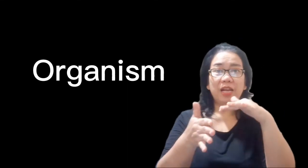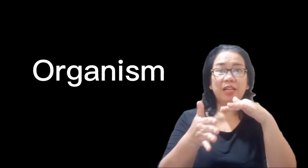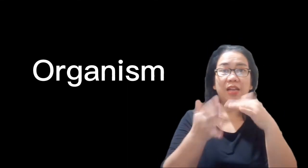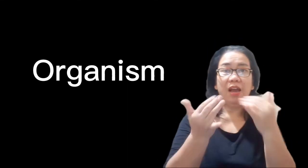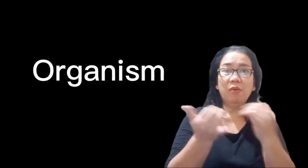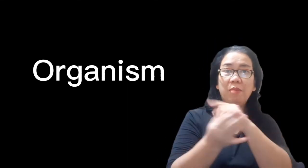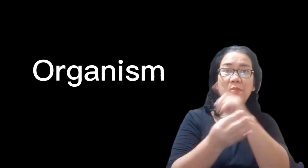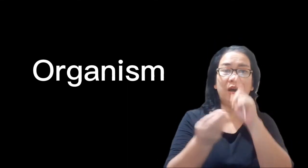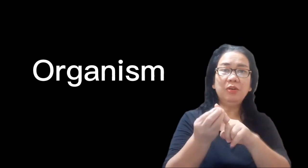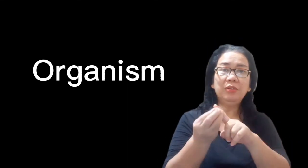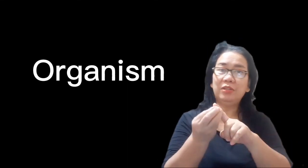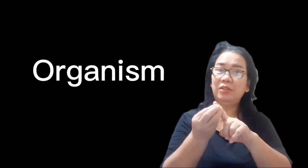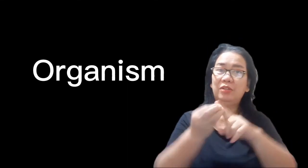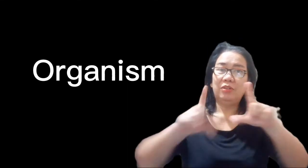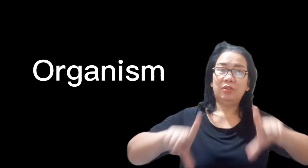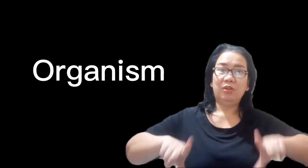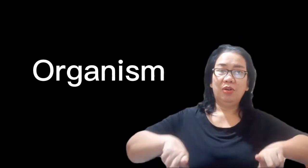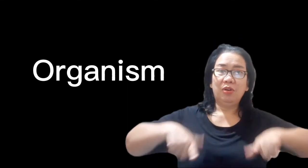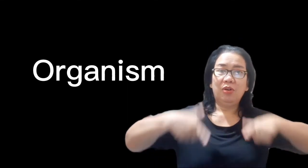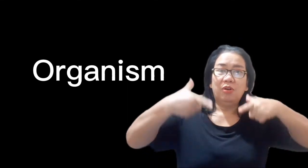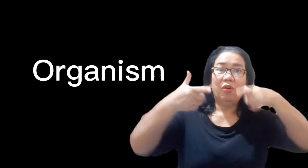We will study now about